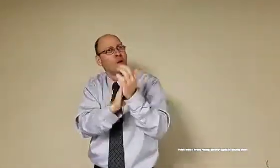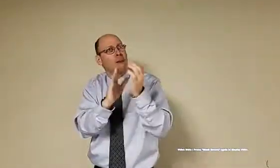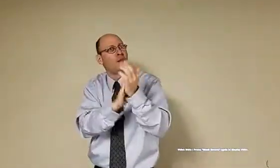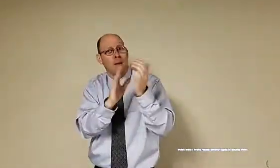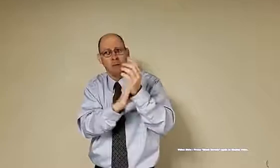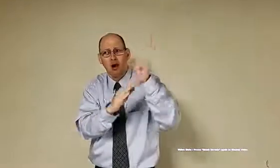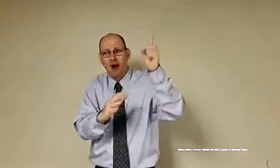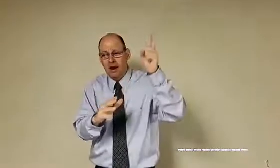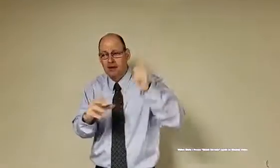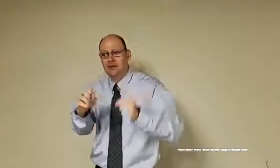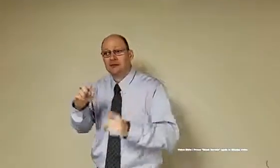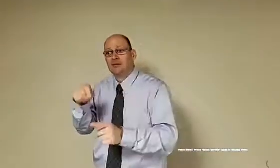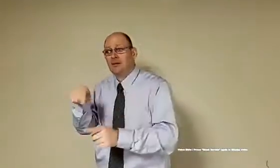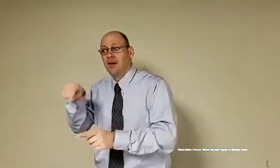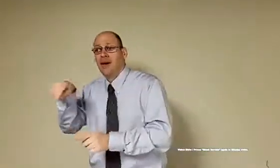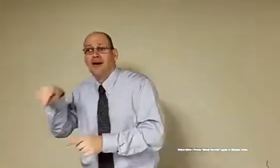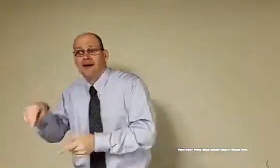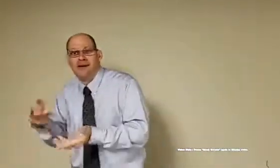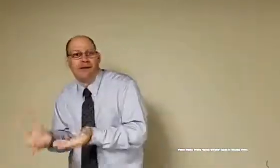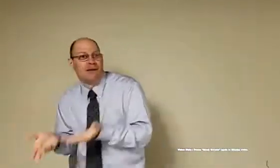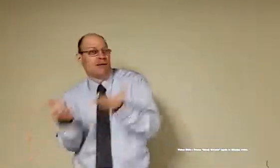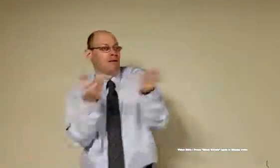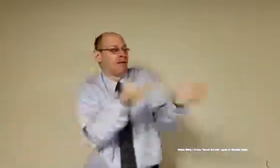and worshiped God for that.